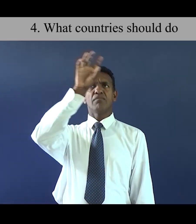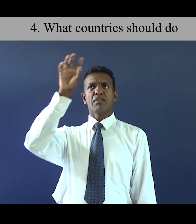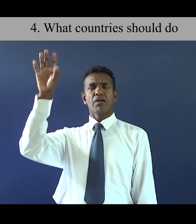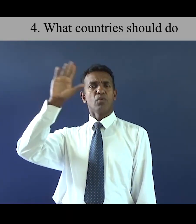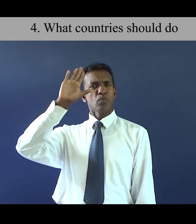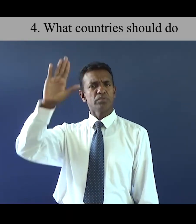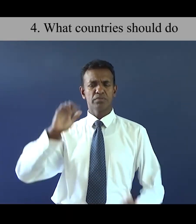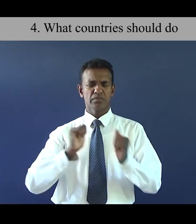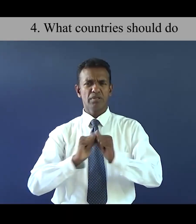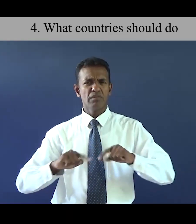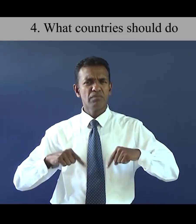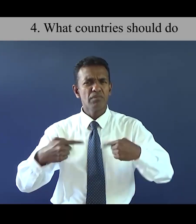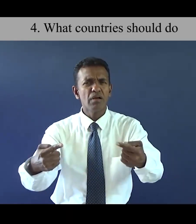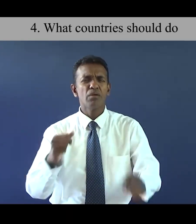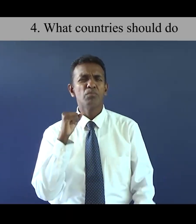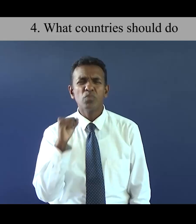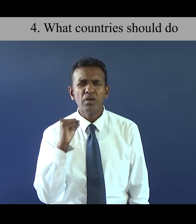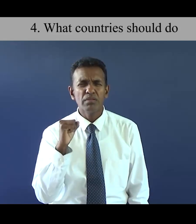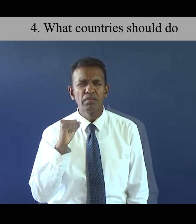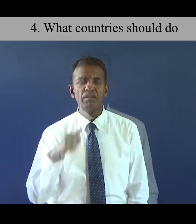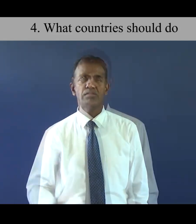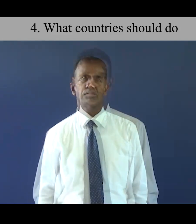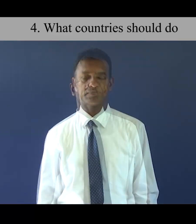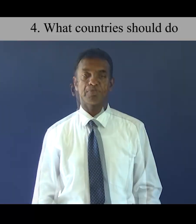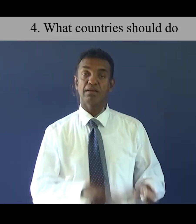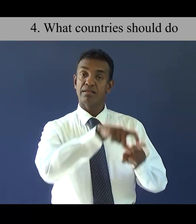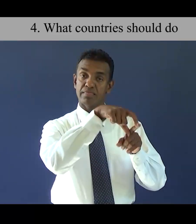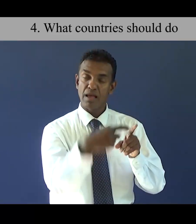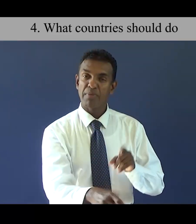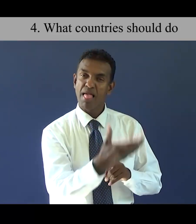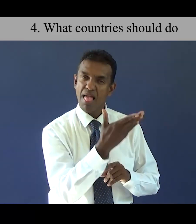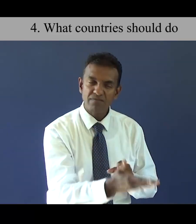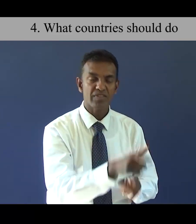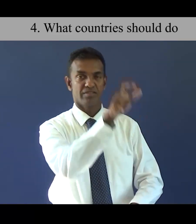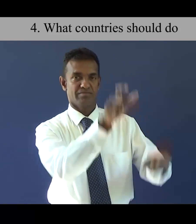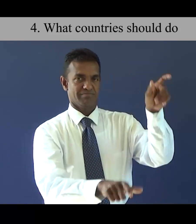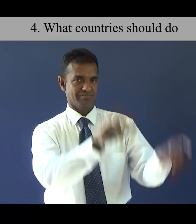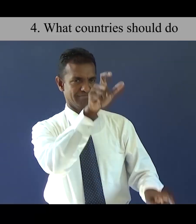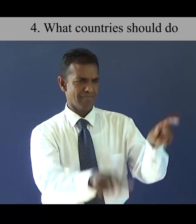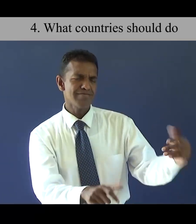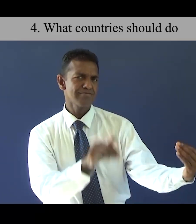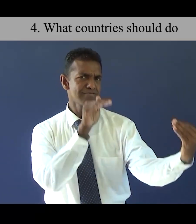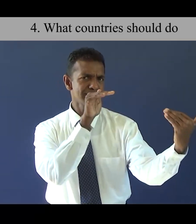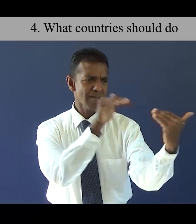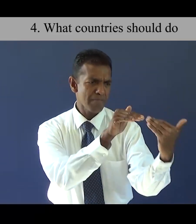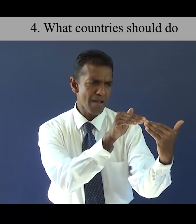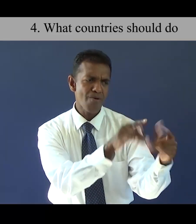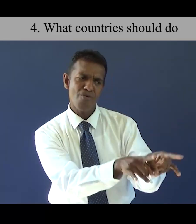All countries should make sure that disabled people actually do get